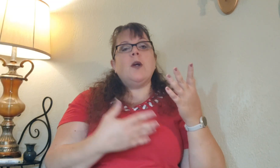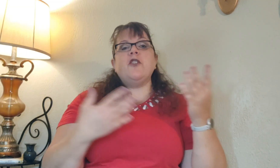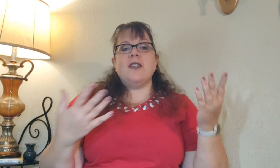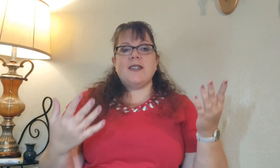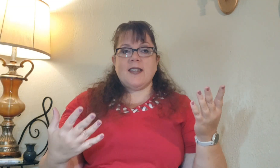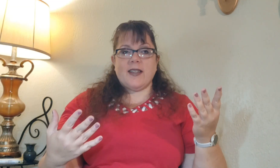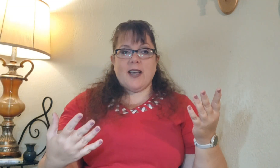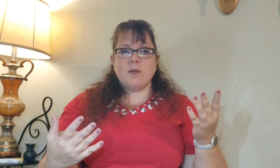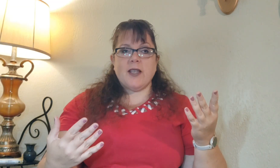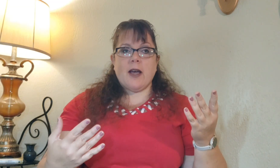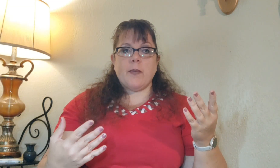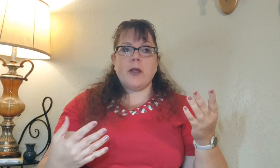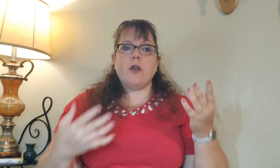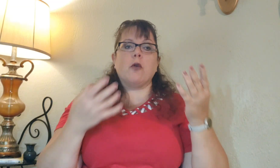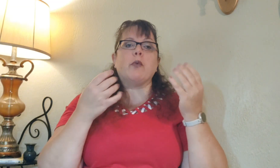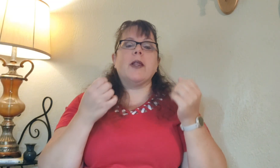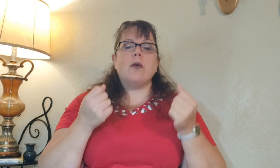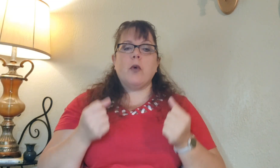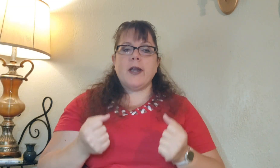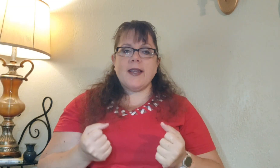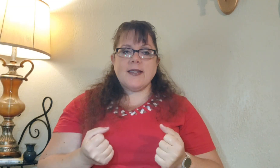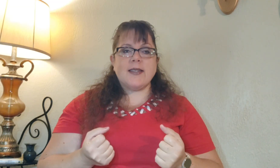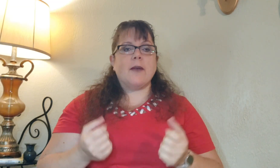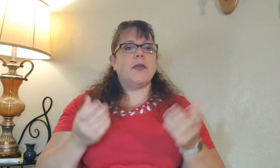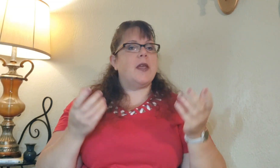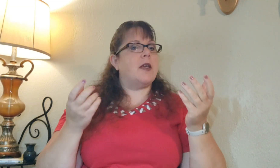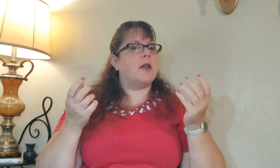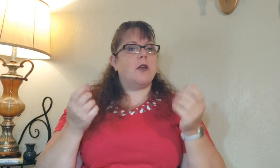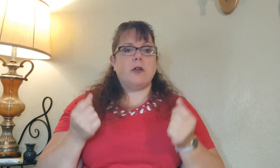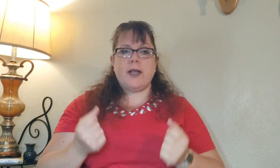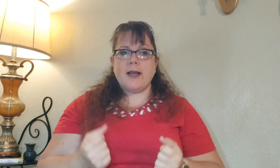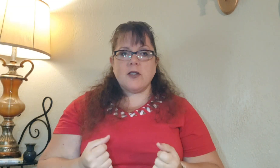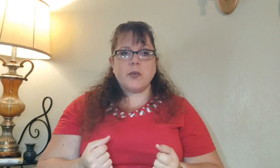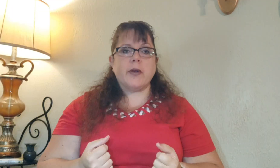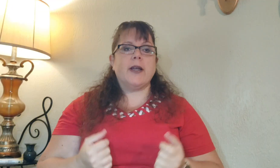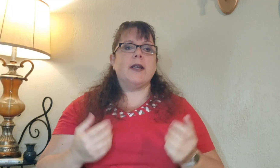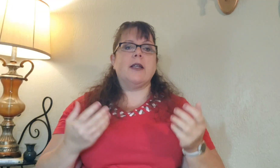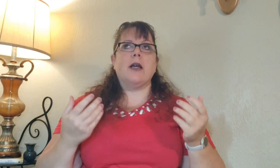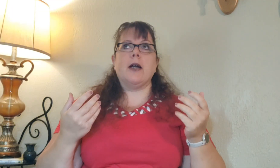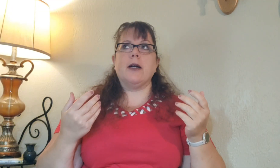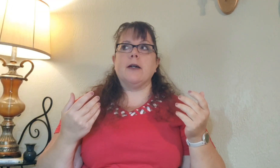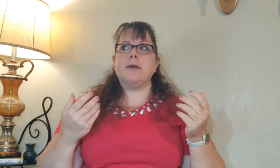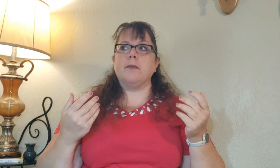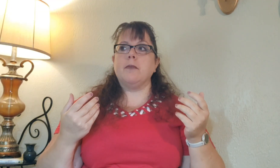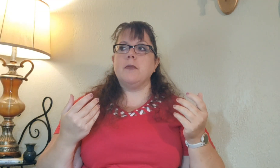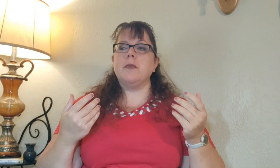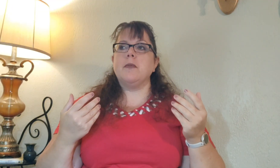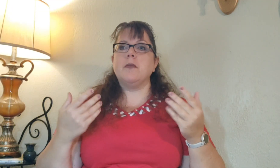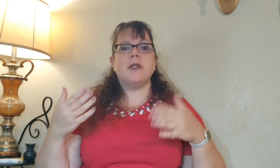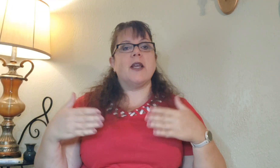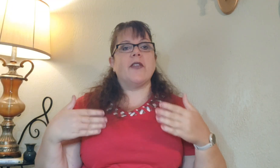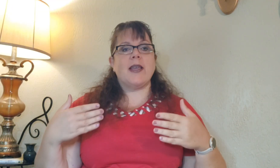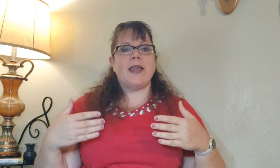which this comes up, you're really wanting something, you're desperate, stuff like